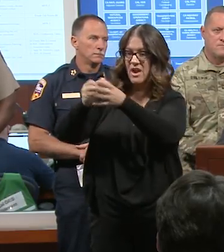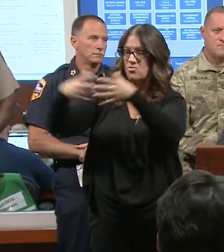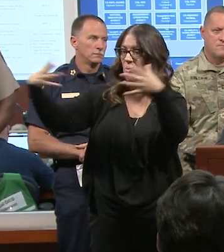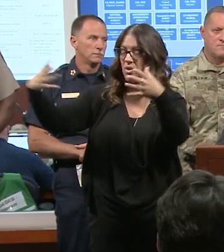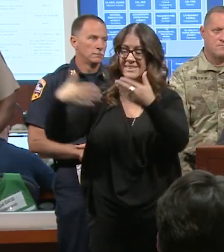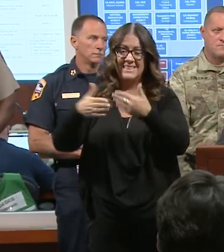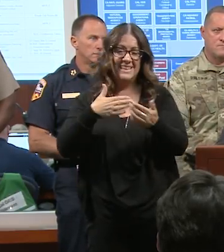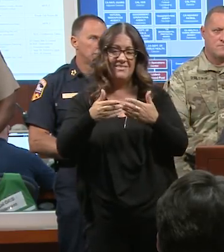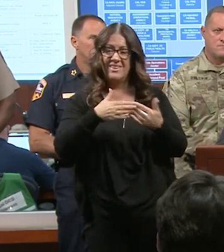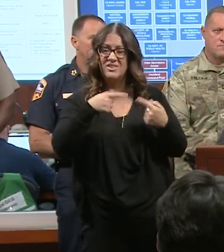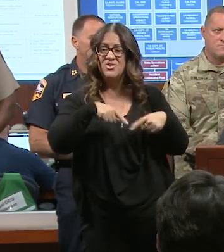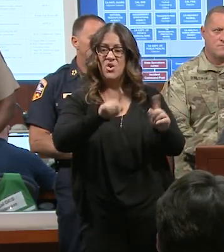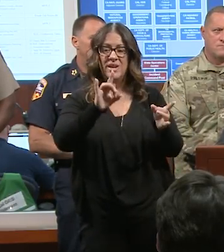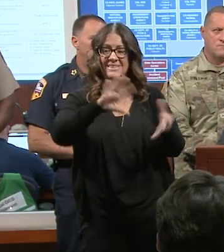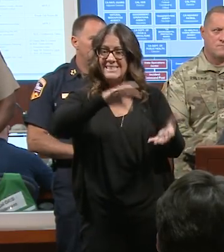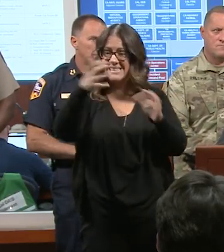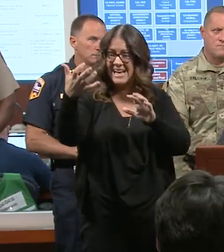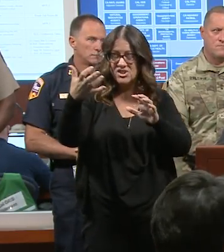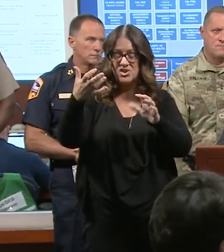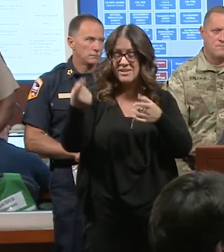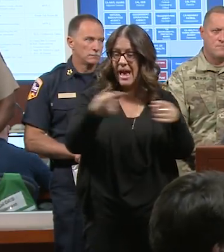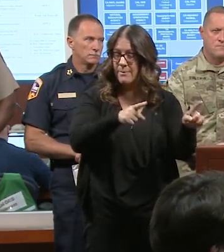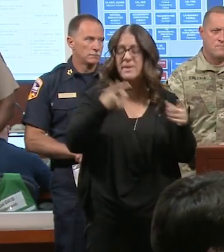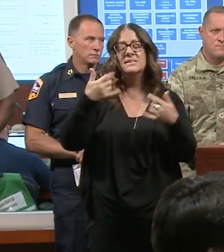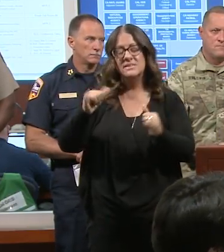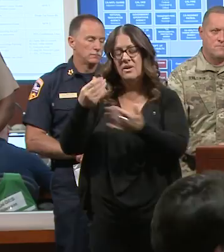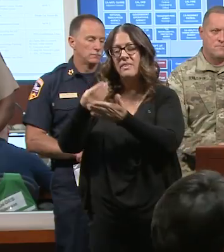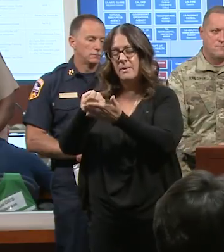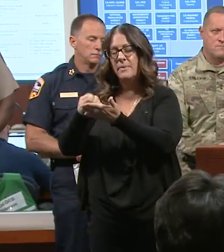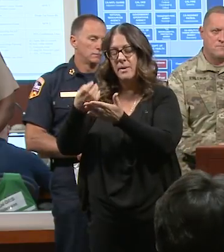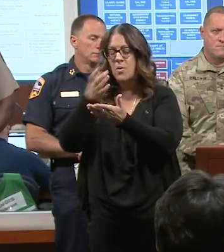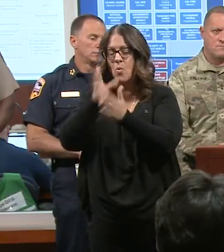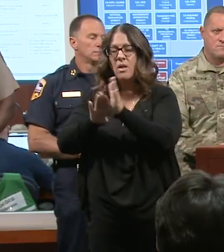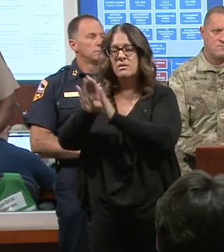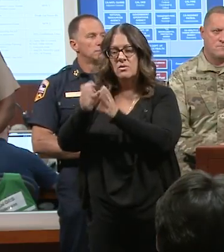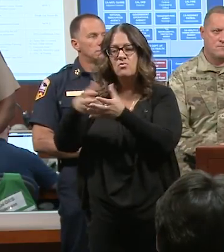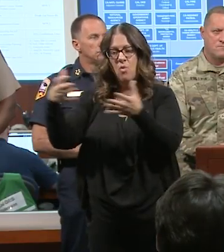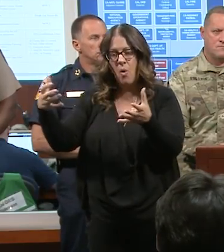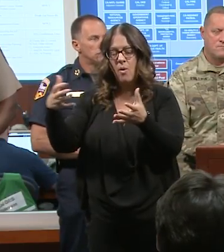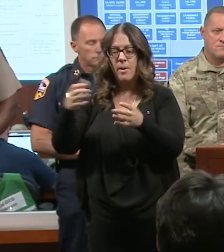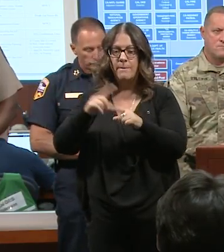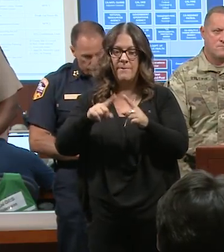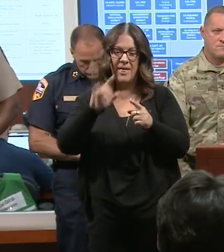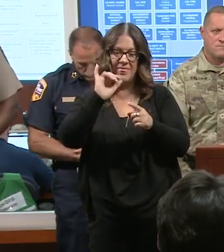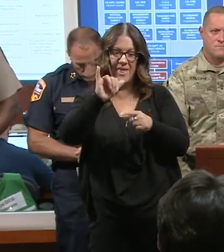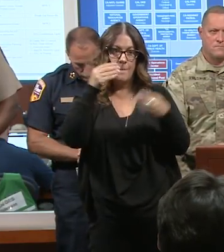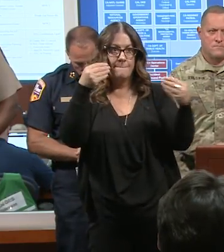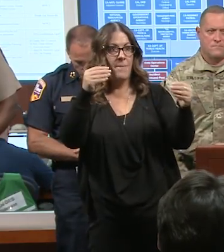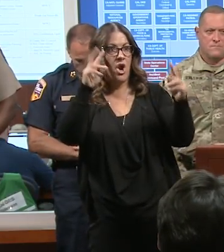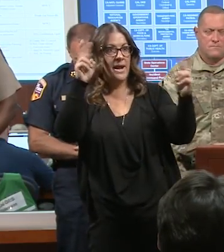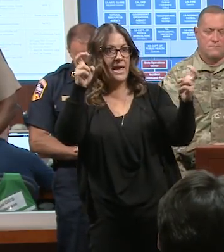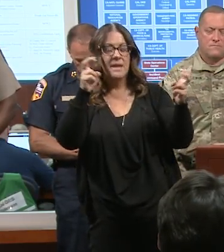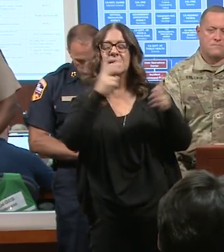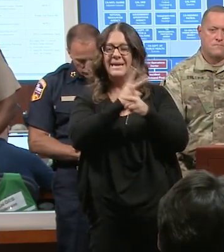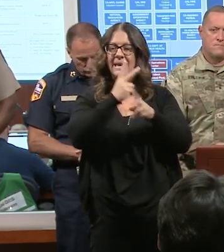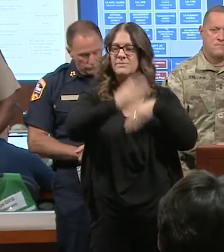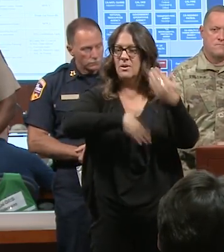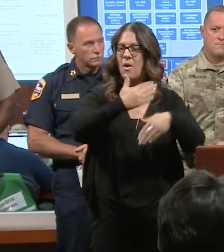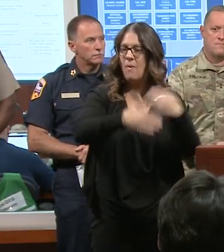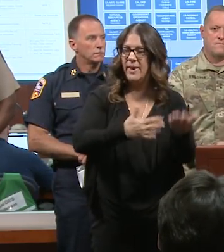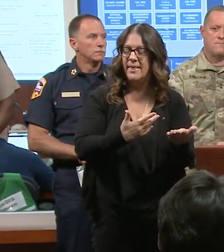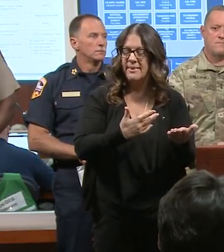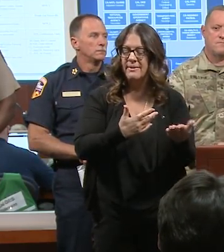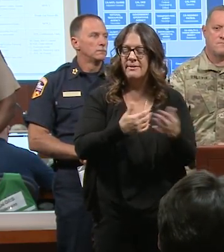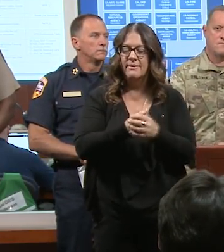in, through disasters and tragedies. The machinery of the market grinds on. So I don't